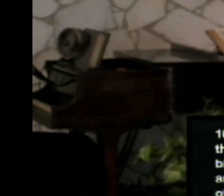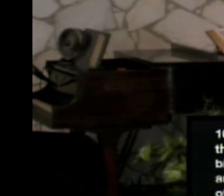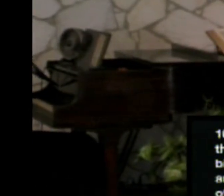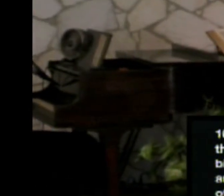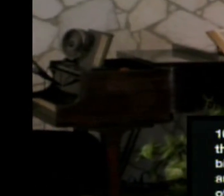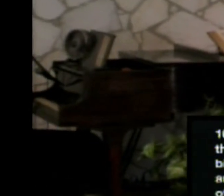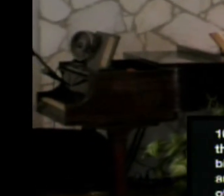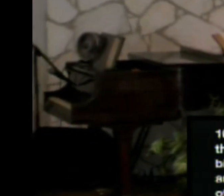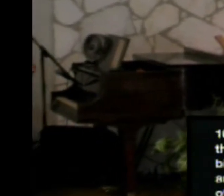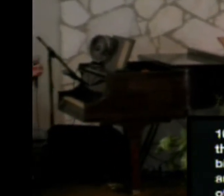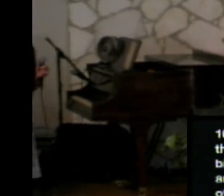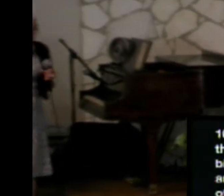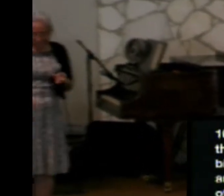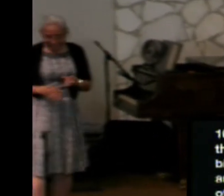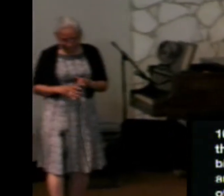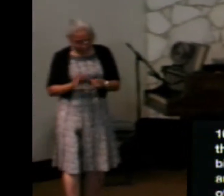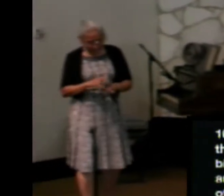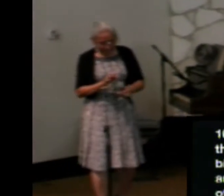Hang on.